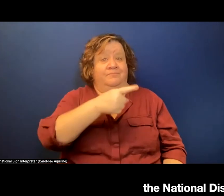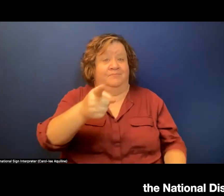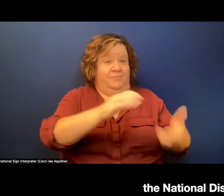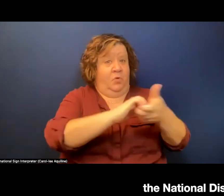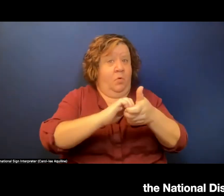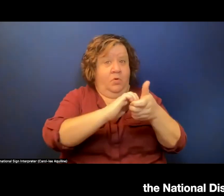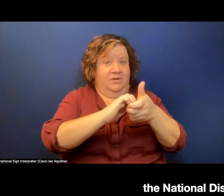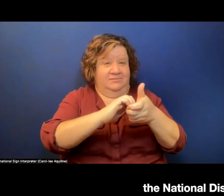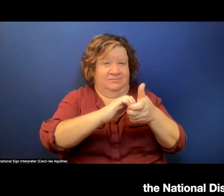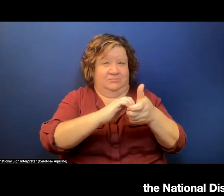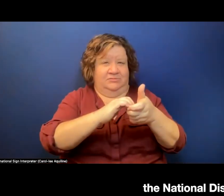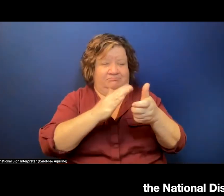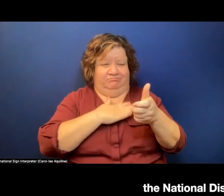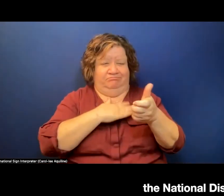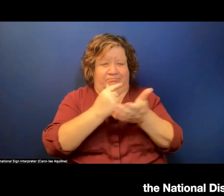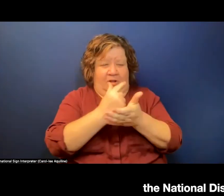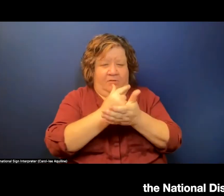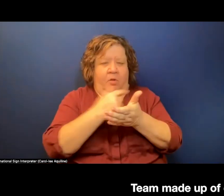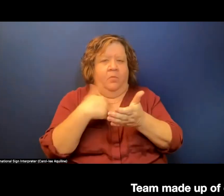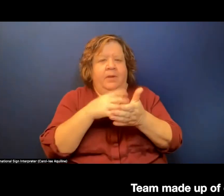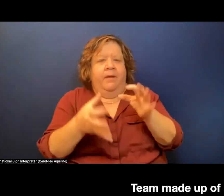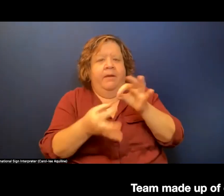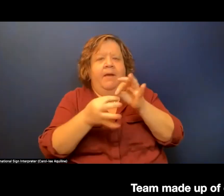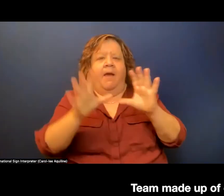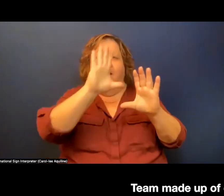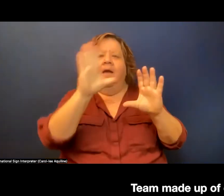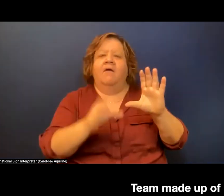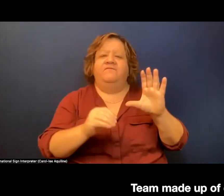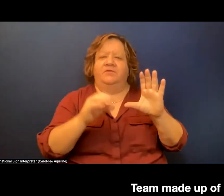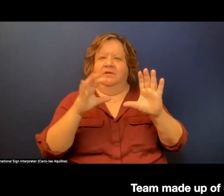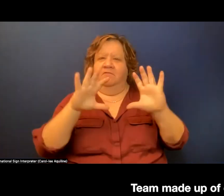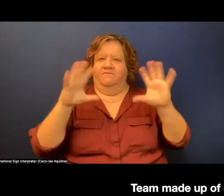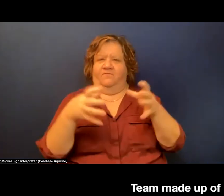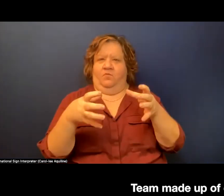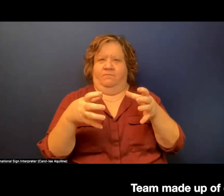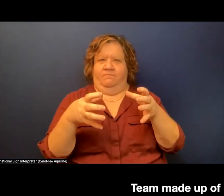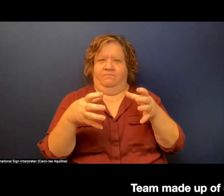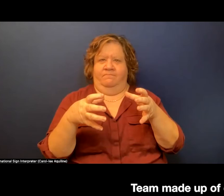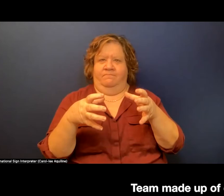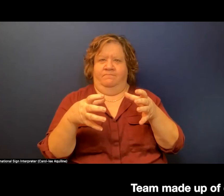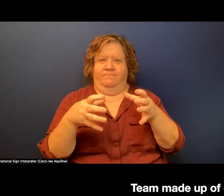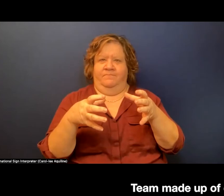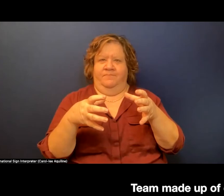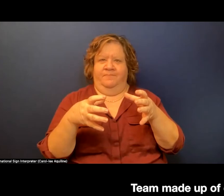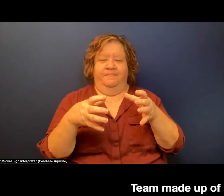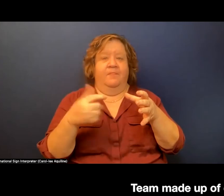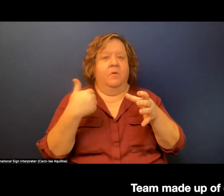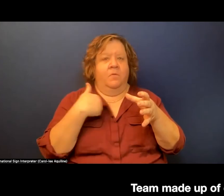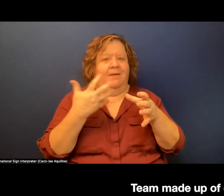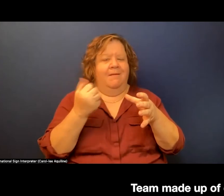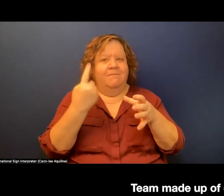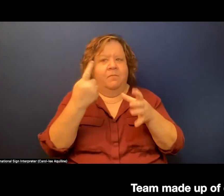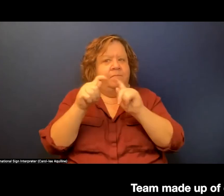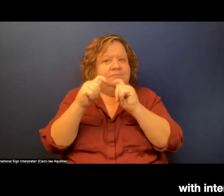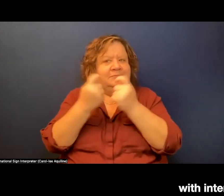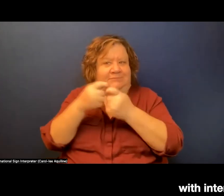Disability Alliance locally, we established a national coordinating team made up of organizations of persons with disabilities